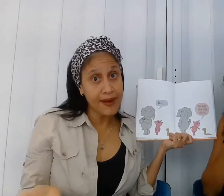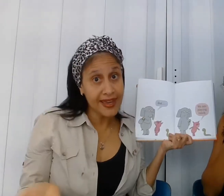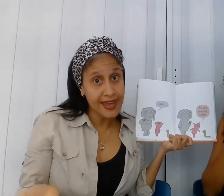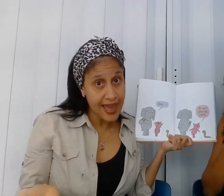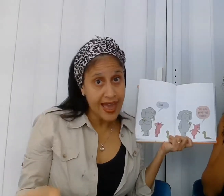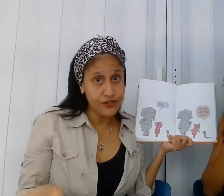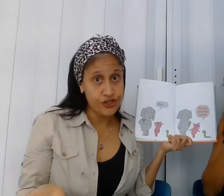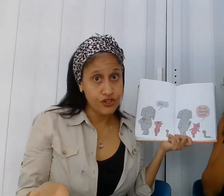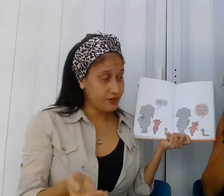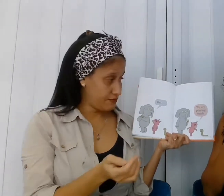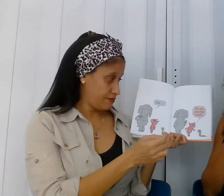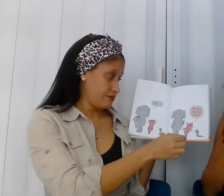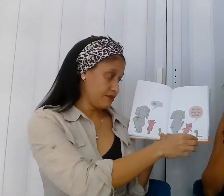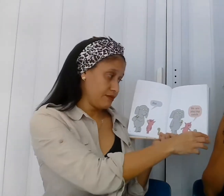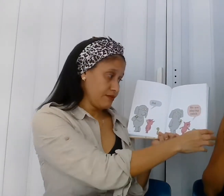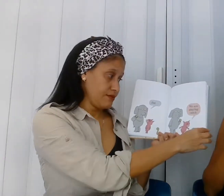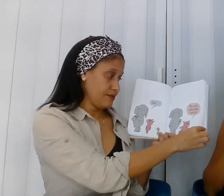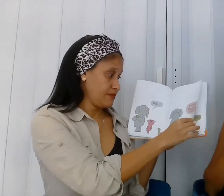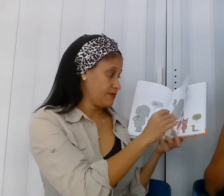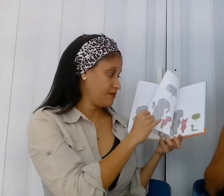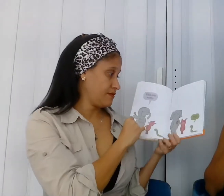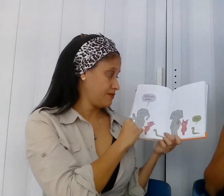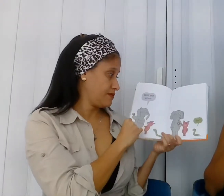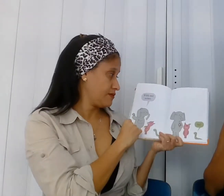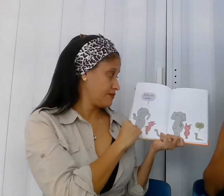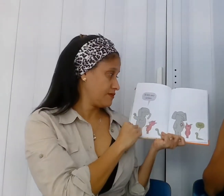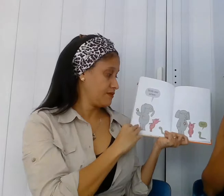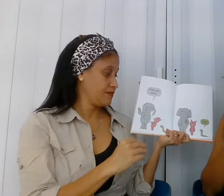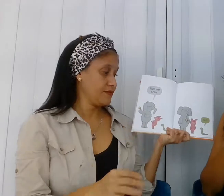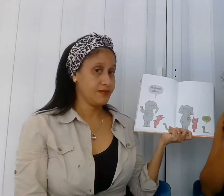We are playing catch.